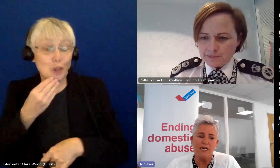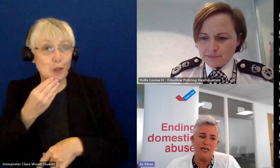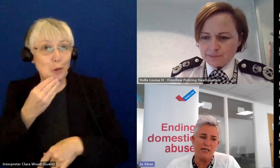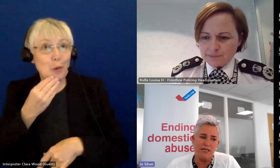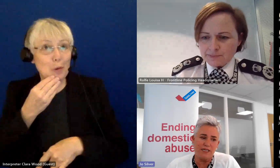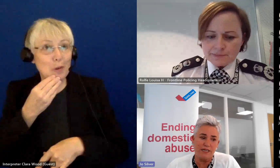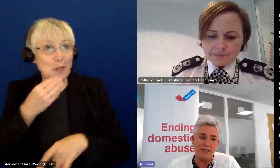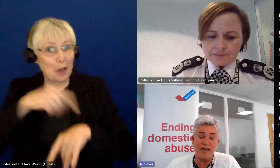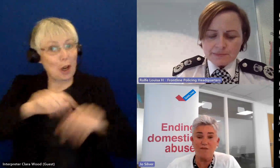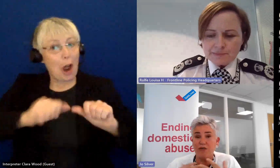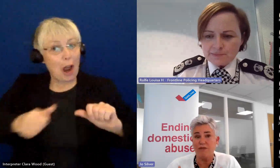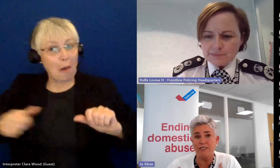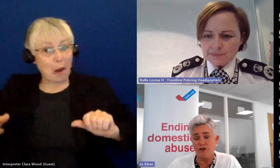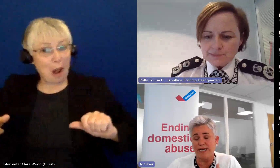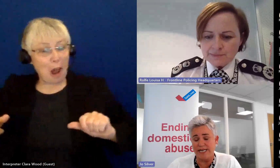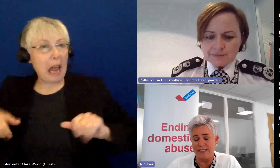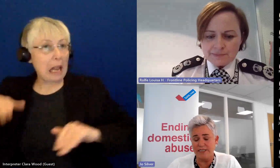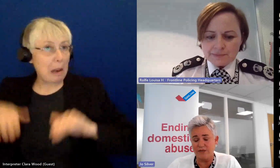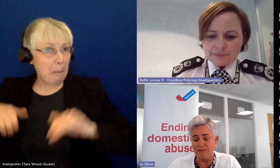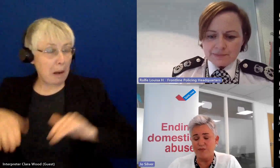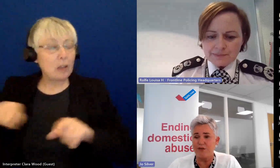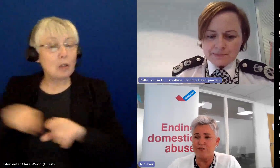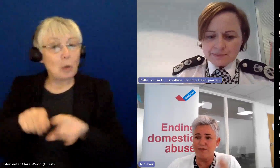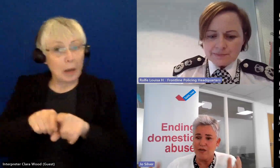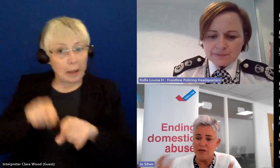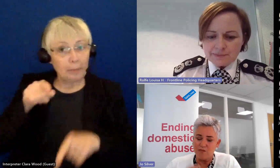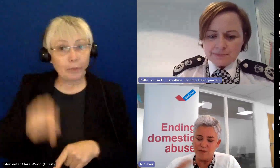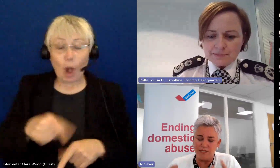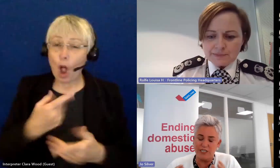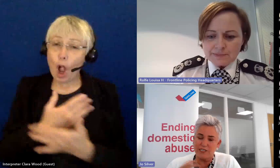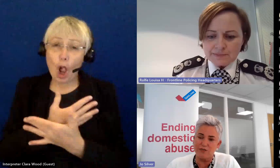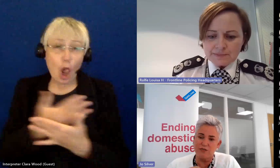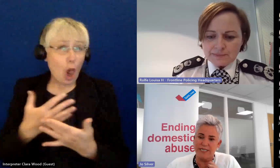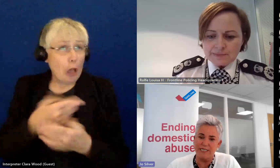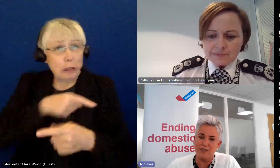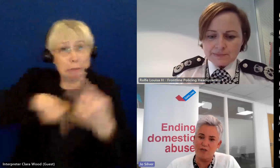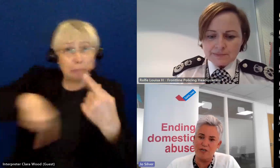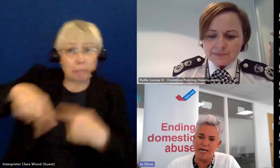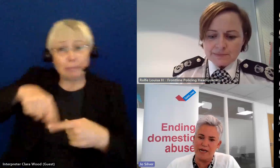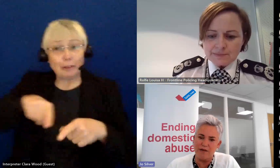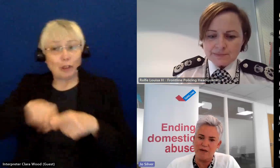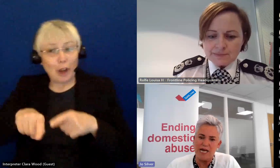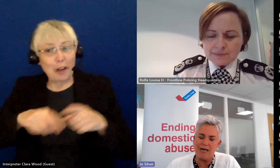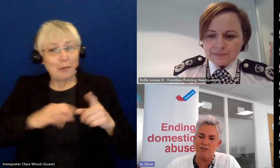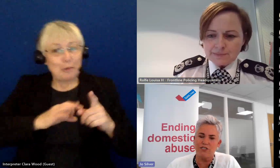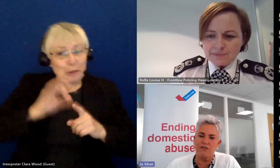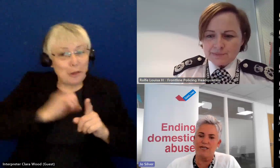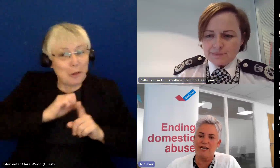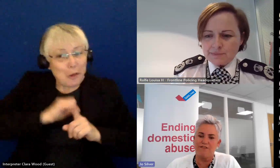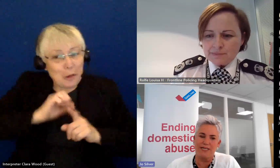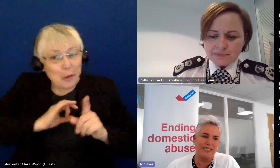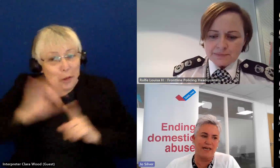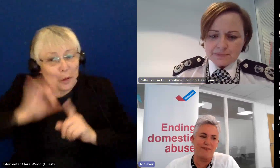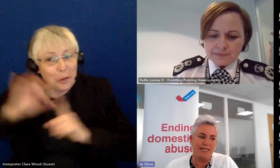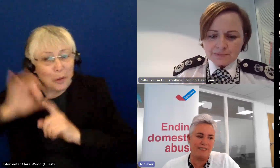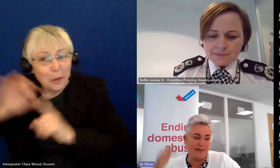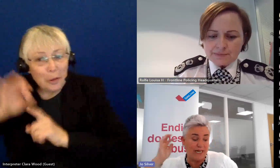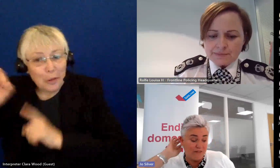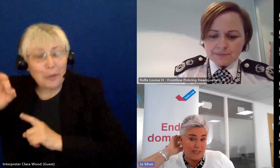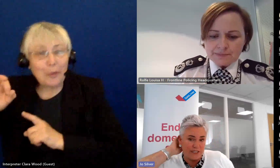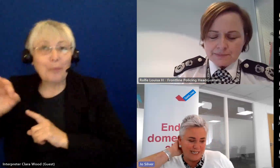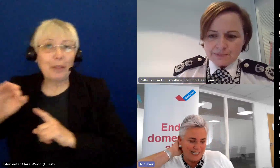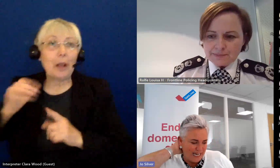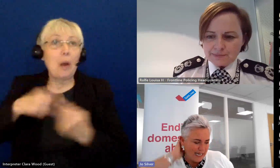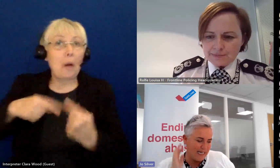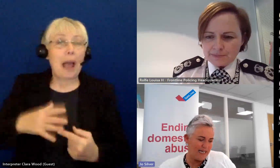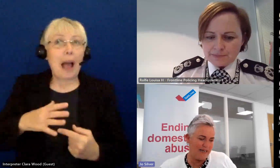work that everyone is trying to improve. We just all need to work out how to do that